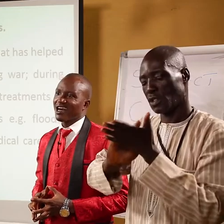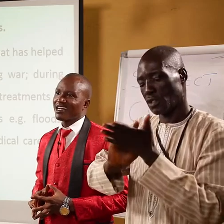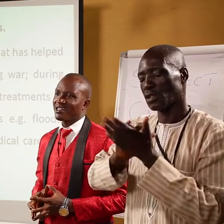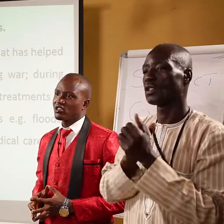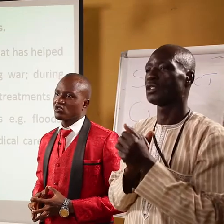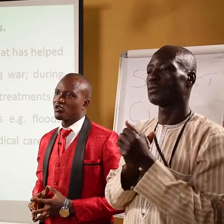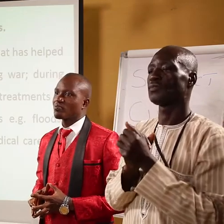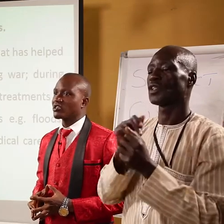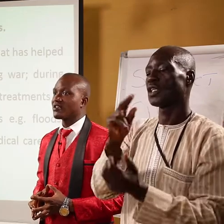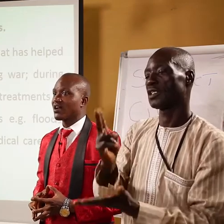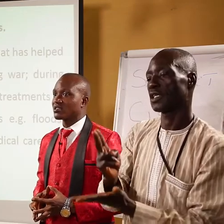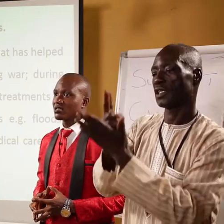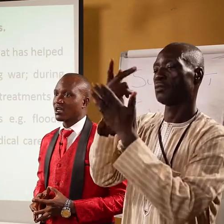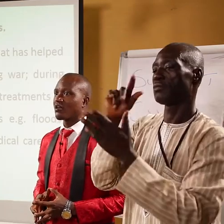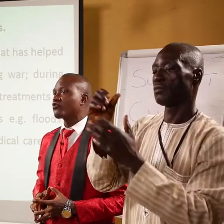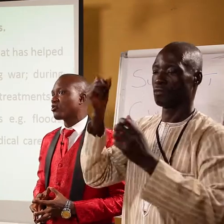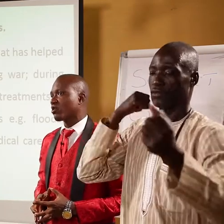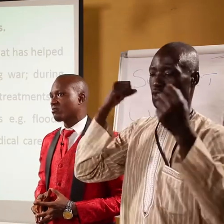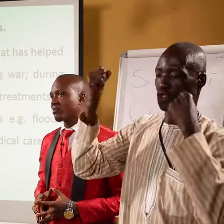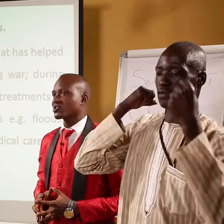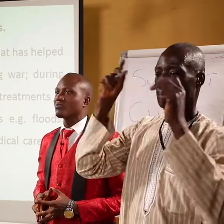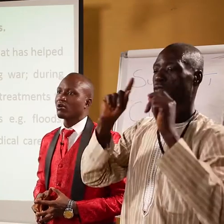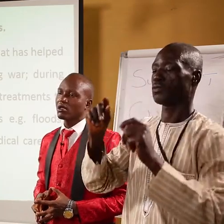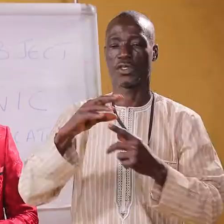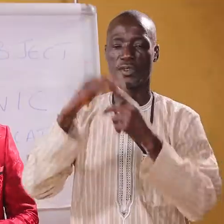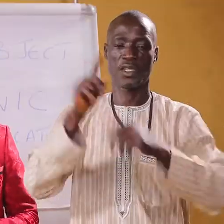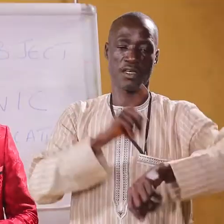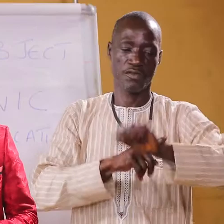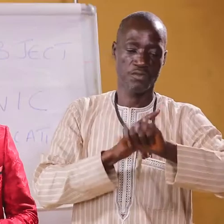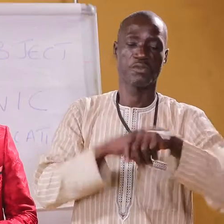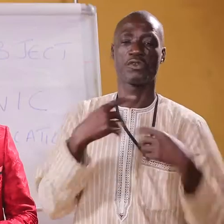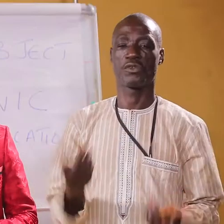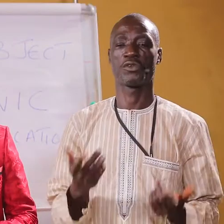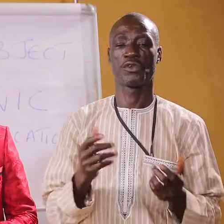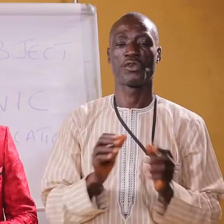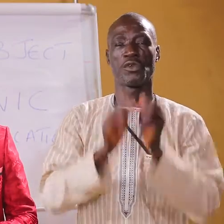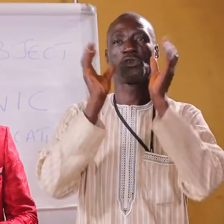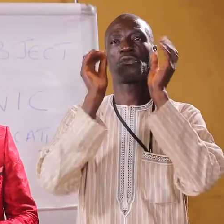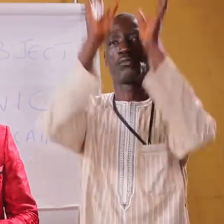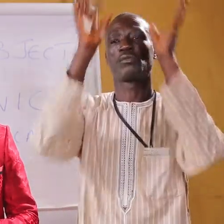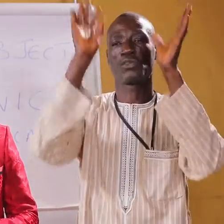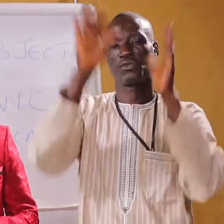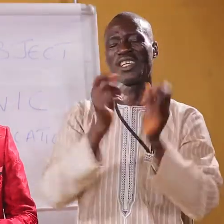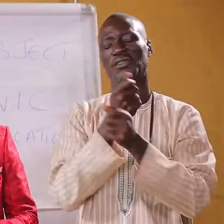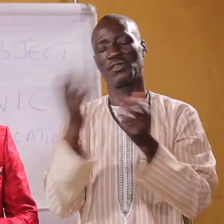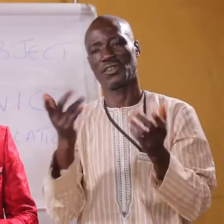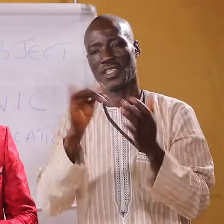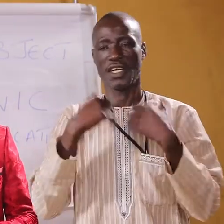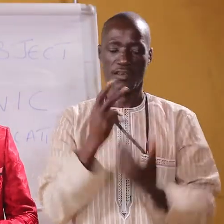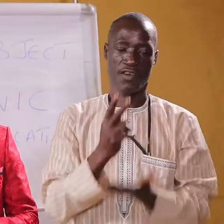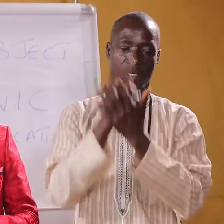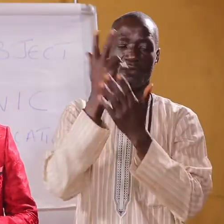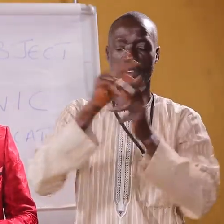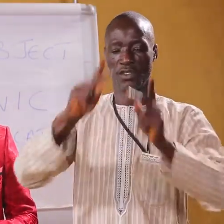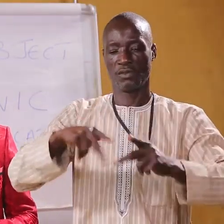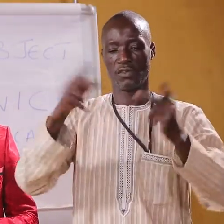assist athletes during sporting events like football, basketball, athletics, and so on and so forth. They have helped in